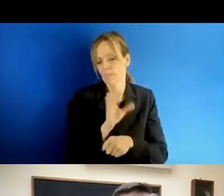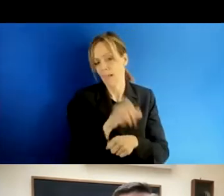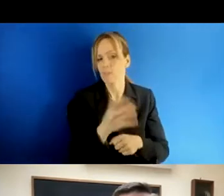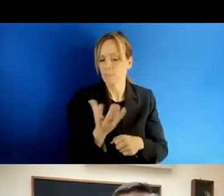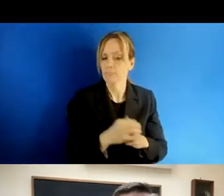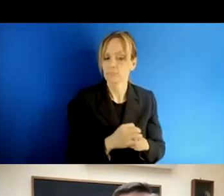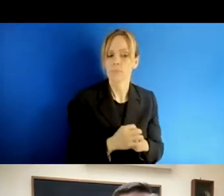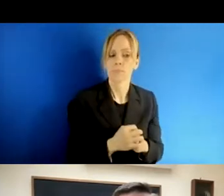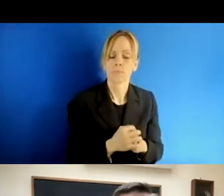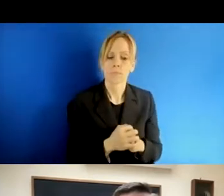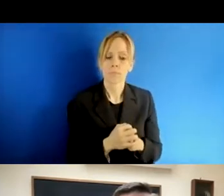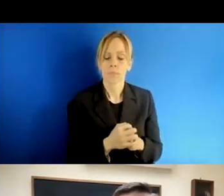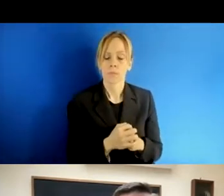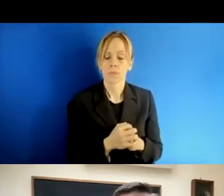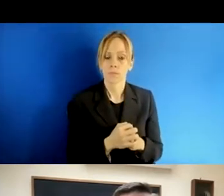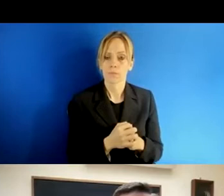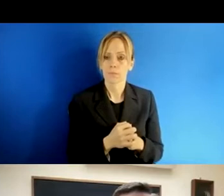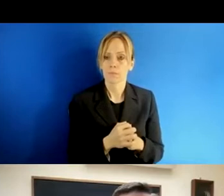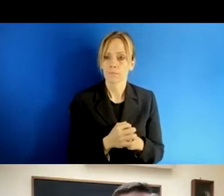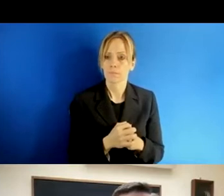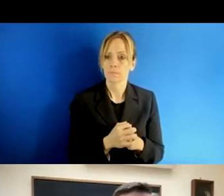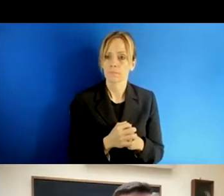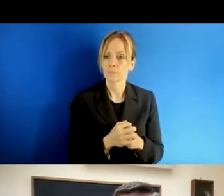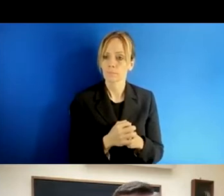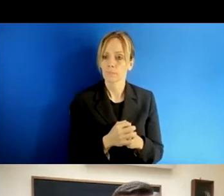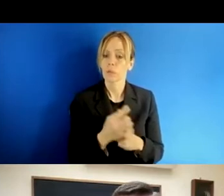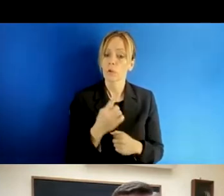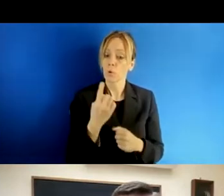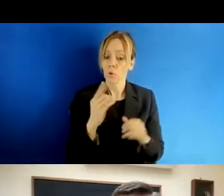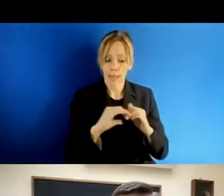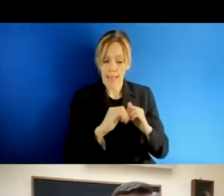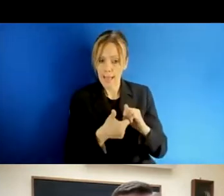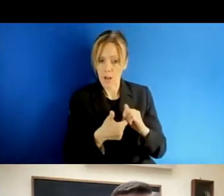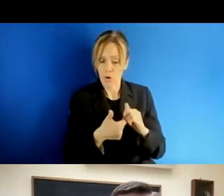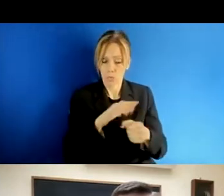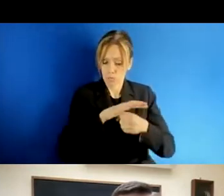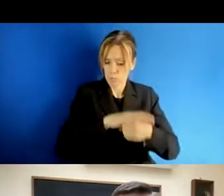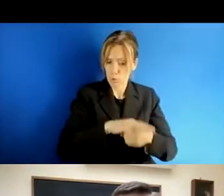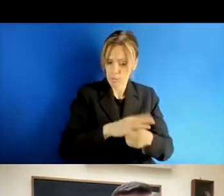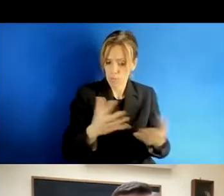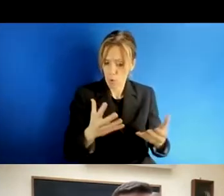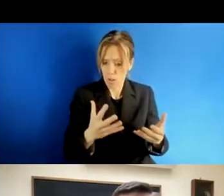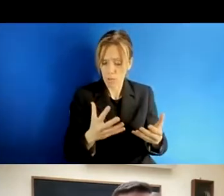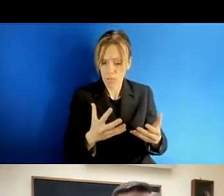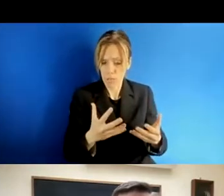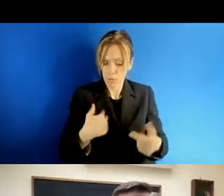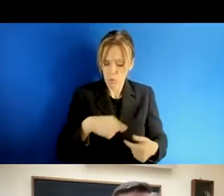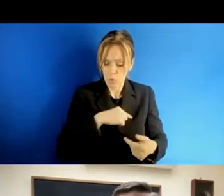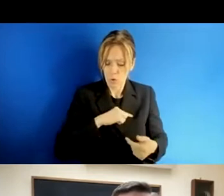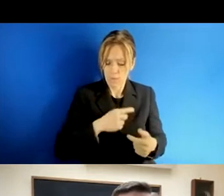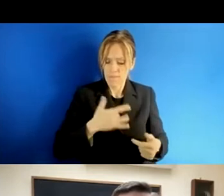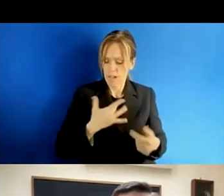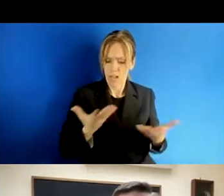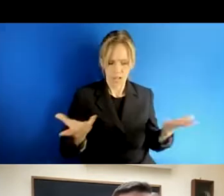one of the ways that we are repressed is to feel that we don't have an identity or we don't have claims to identity. And I think